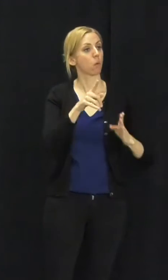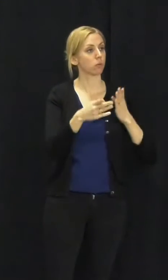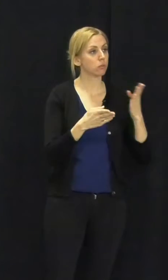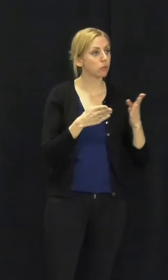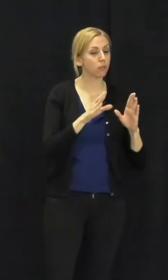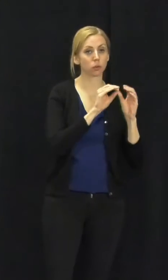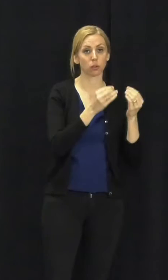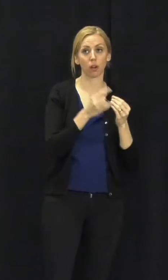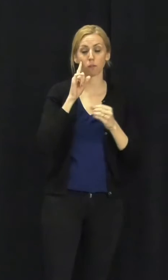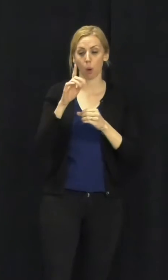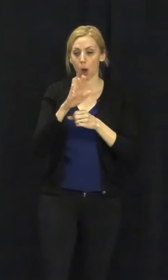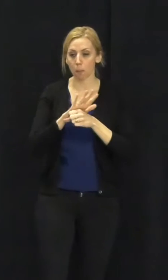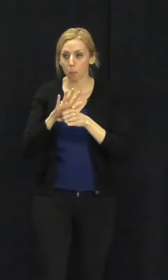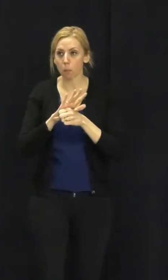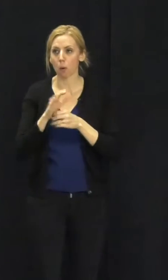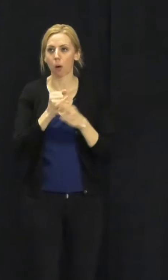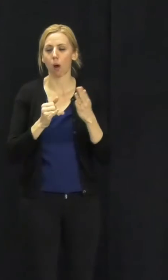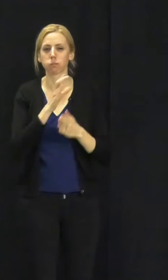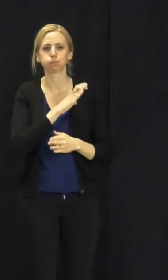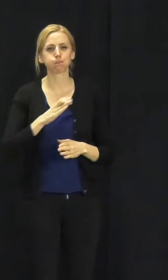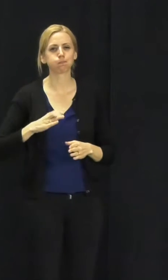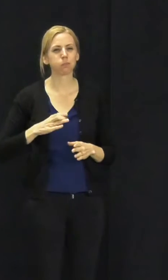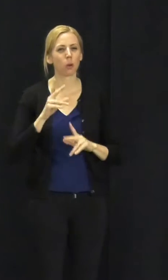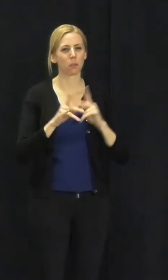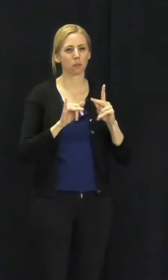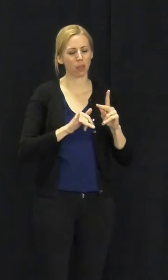$45.17 million, okay?